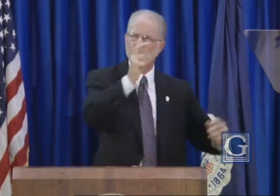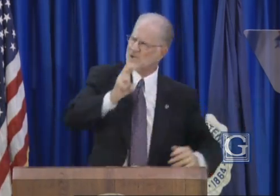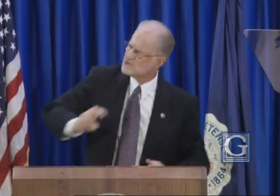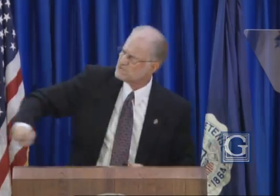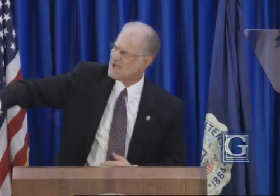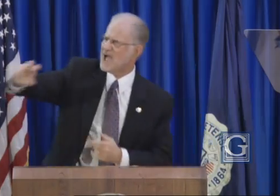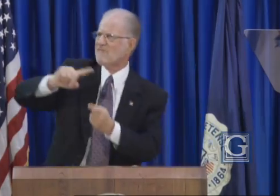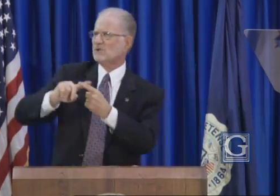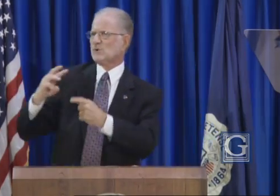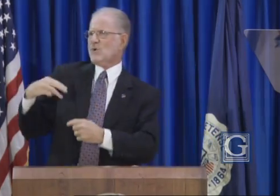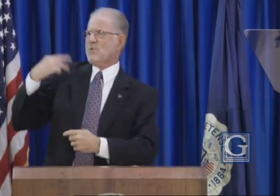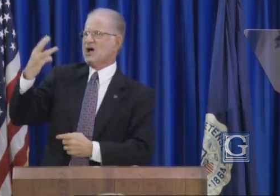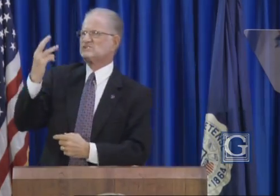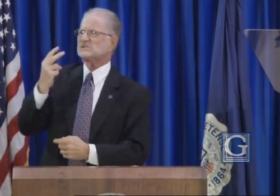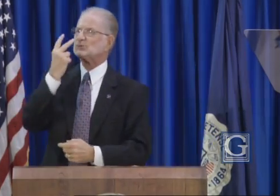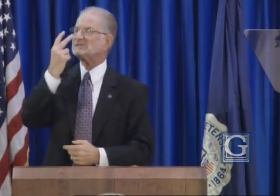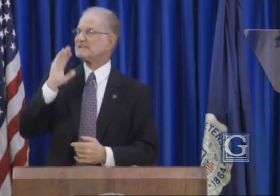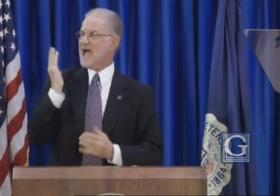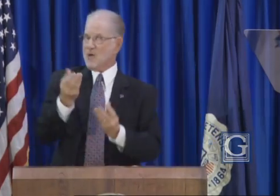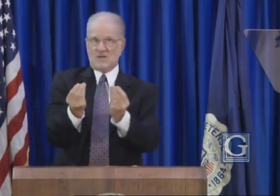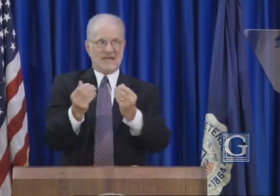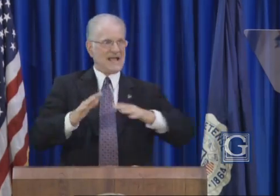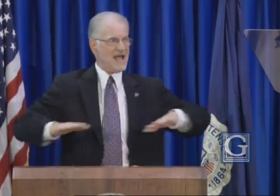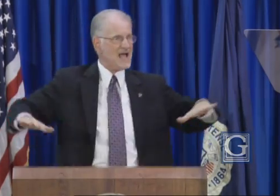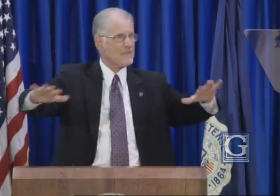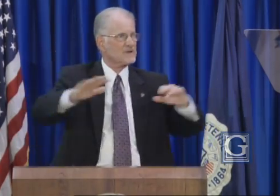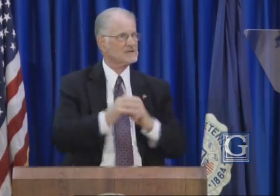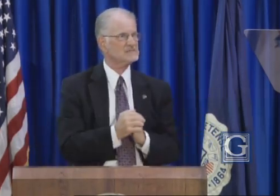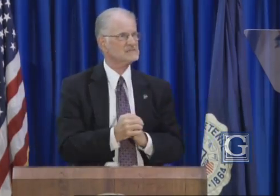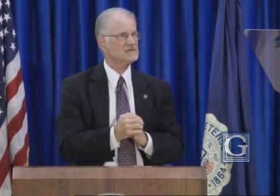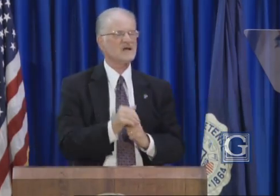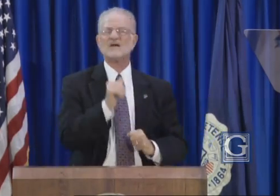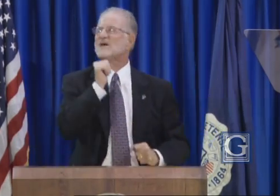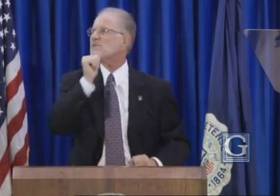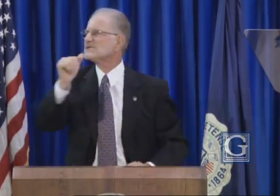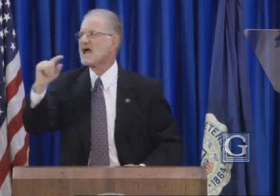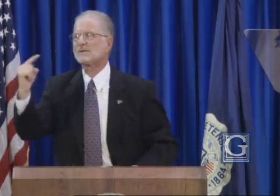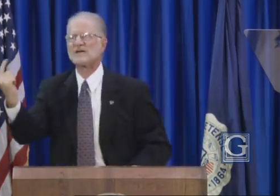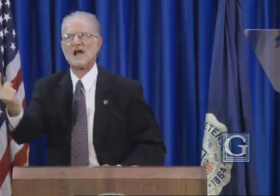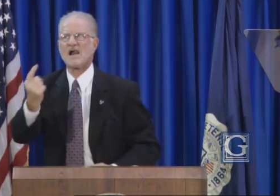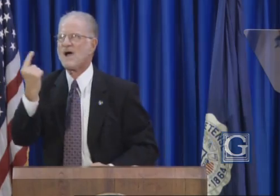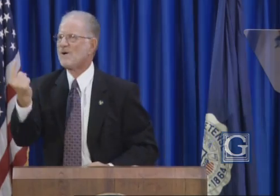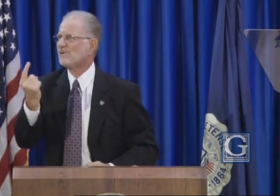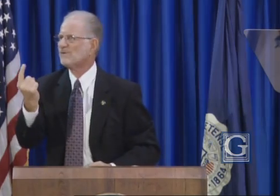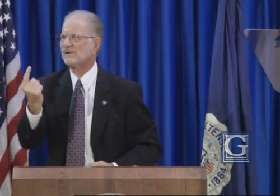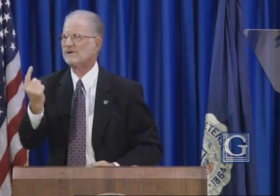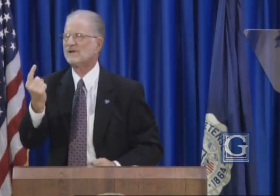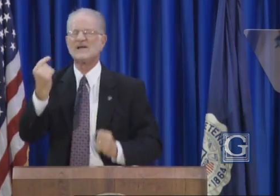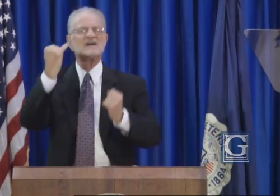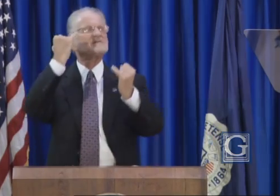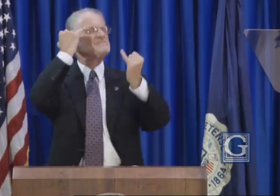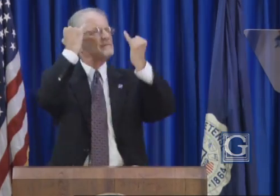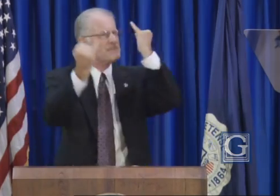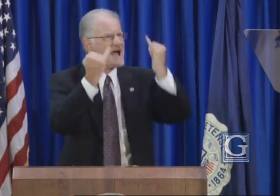Architects and city planners will travel to Washington to see our campus. And they will not be